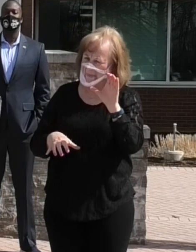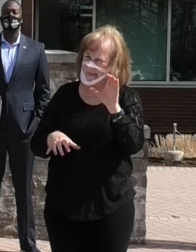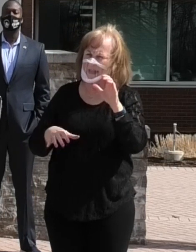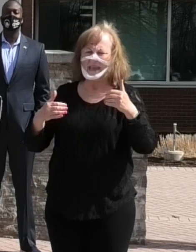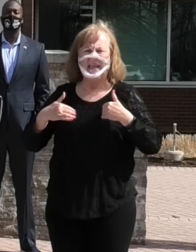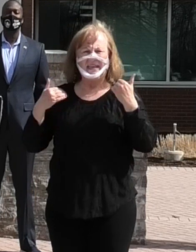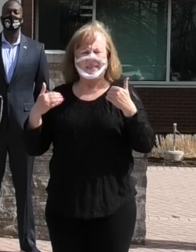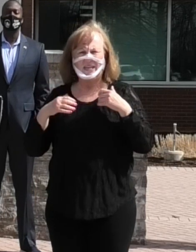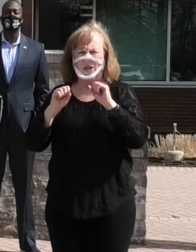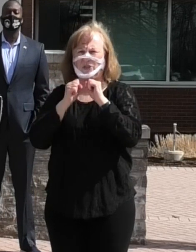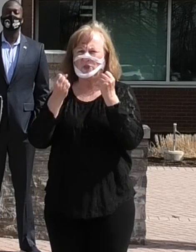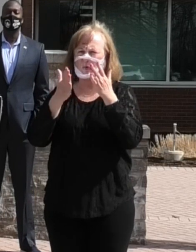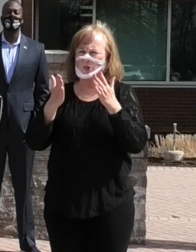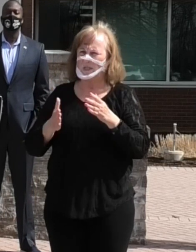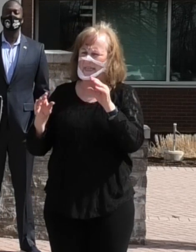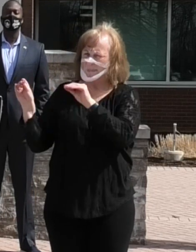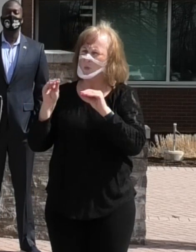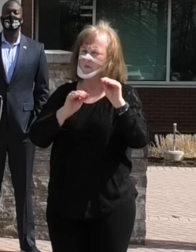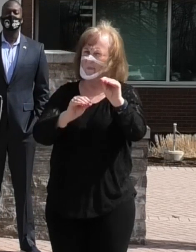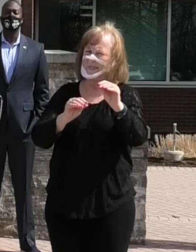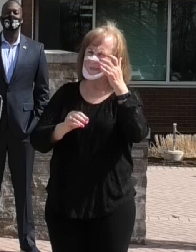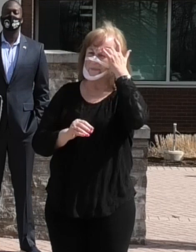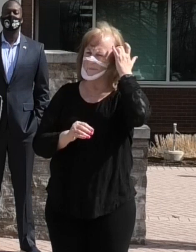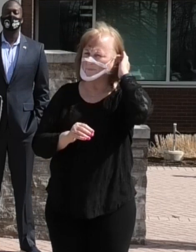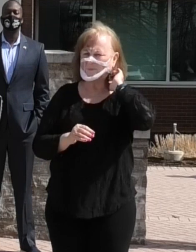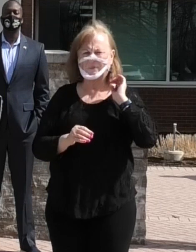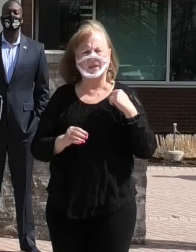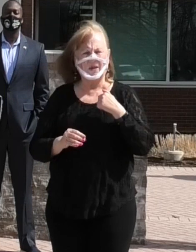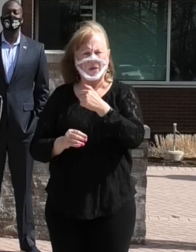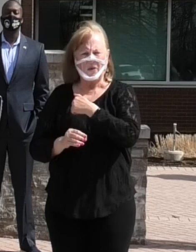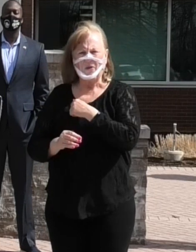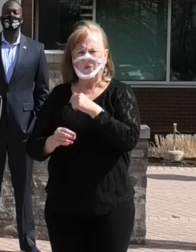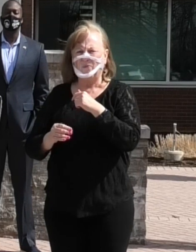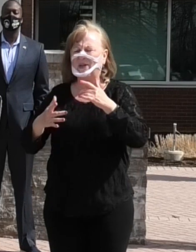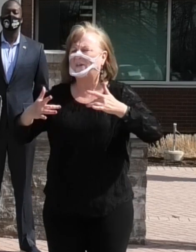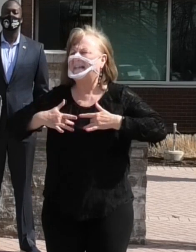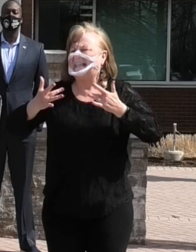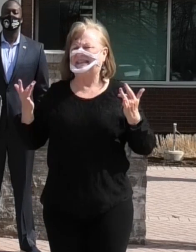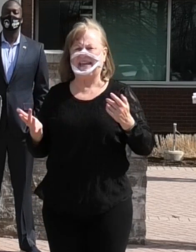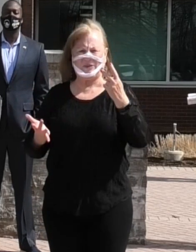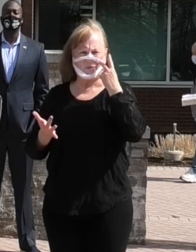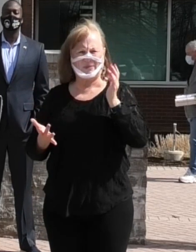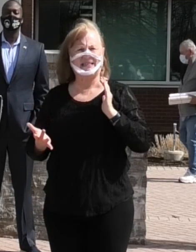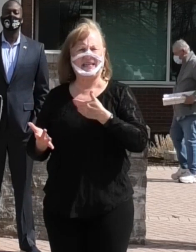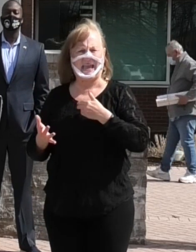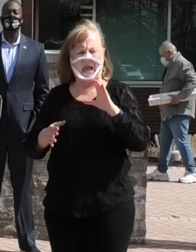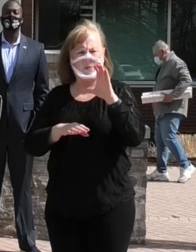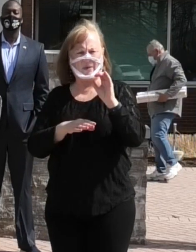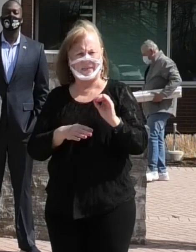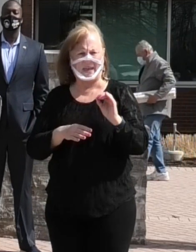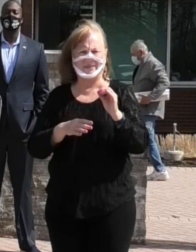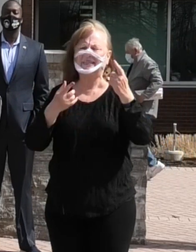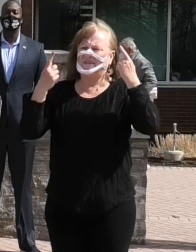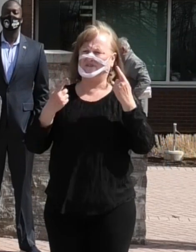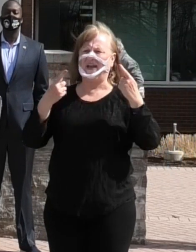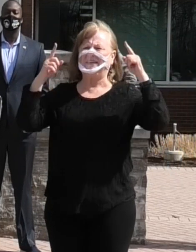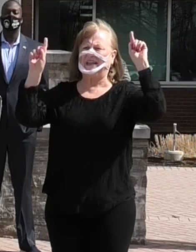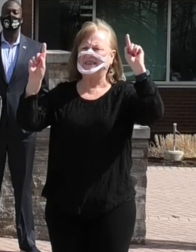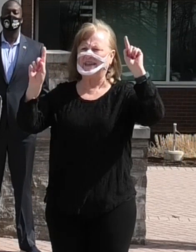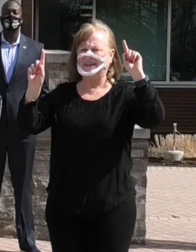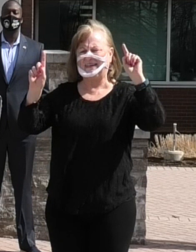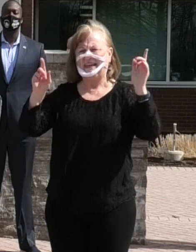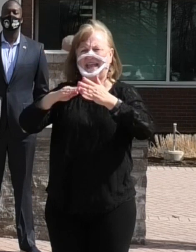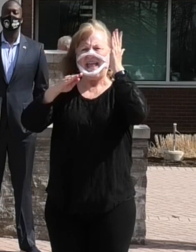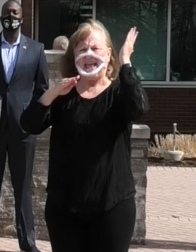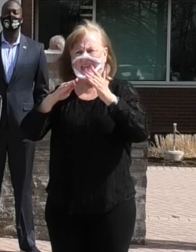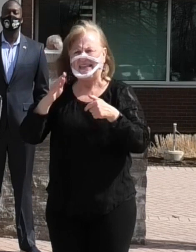Young Socialist Movement. We are elated to see our county finally